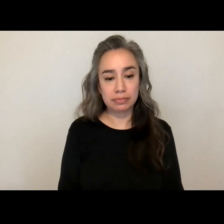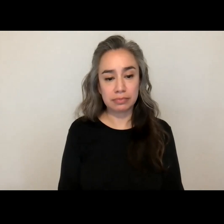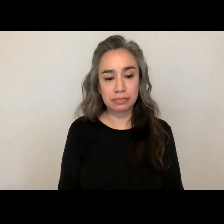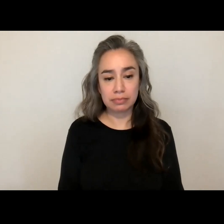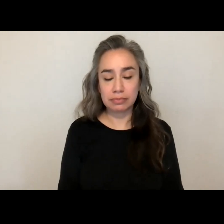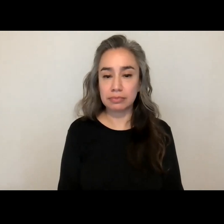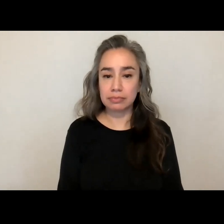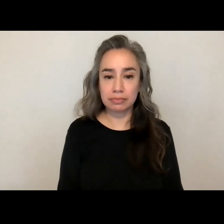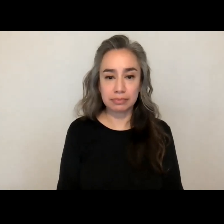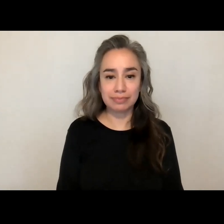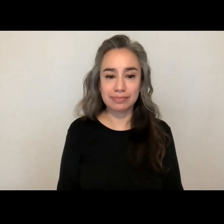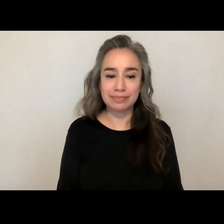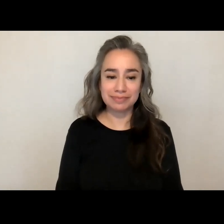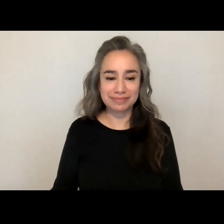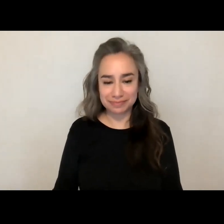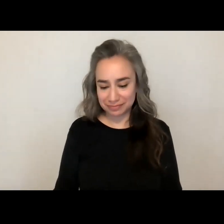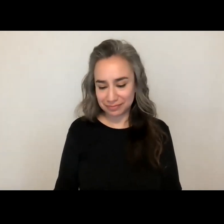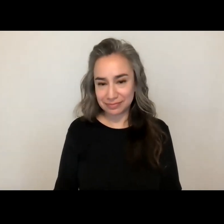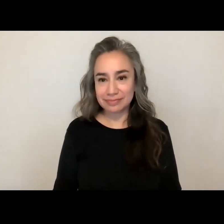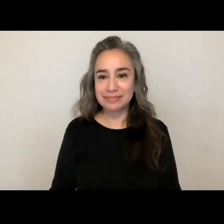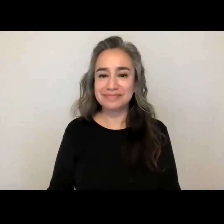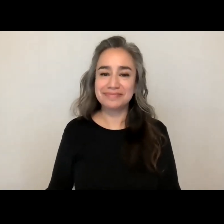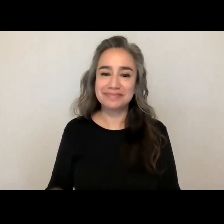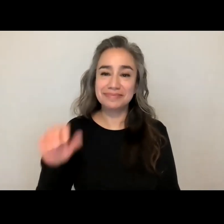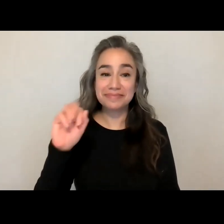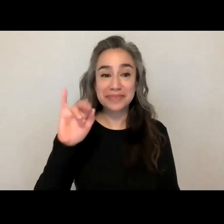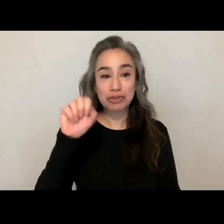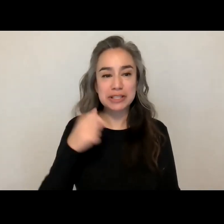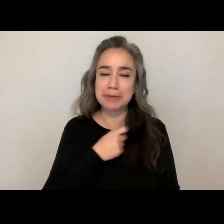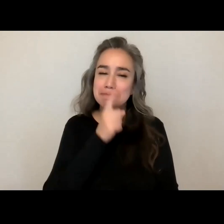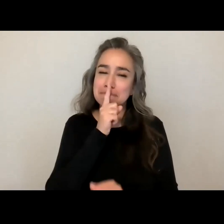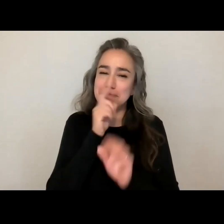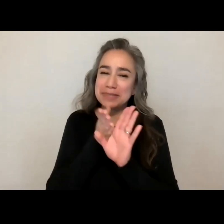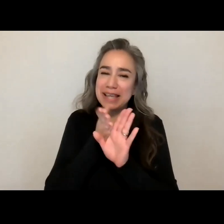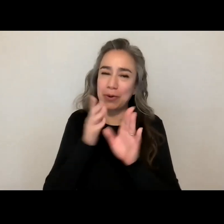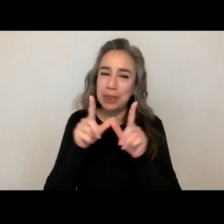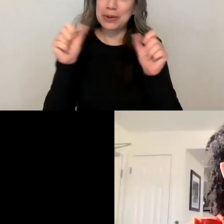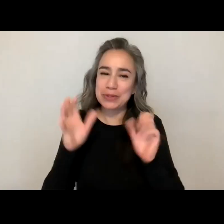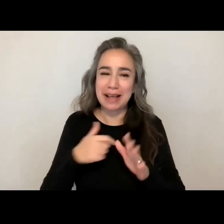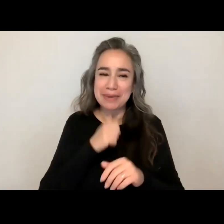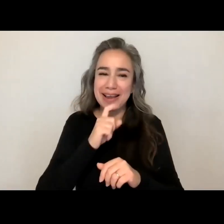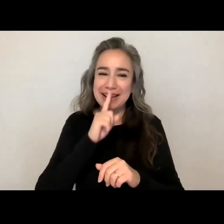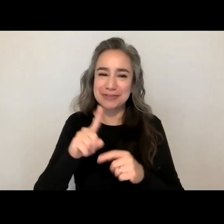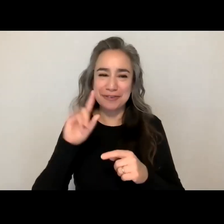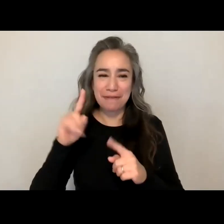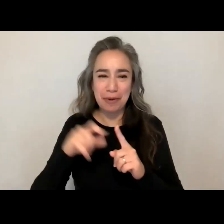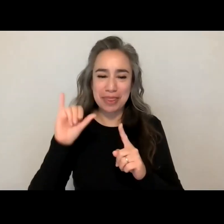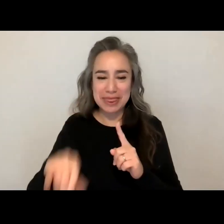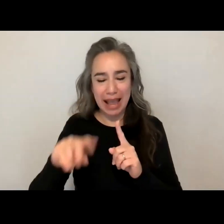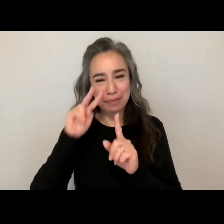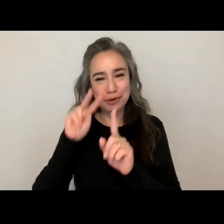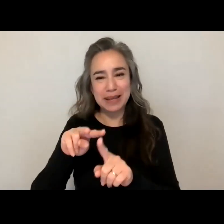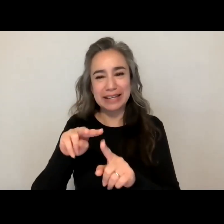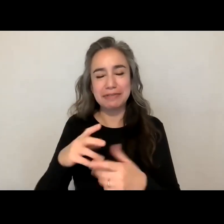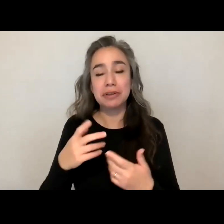I'm not a psycholinguist, so I'm not going to answer it from that perspective, but I will say that one of the things that we talked about is just really when you're going